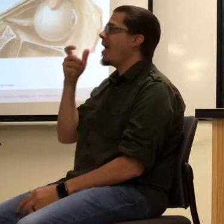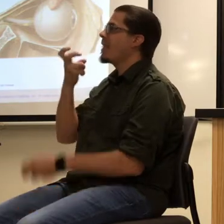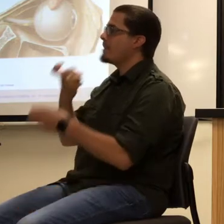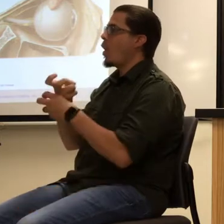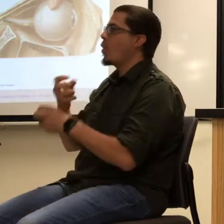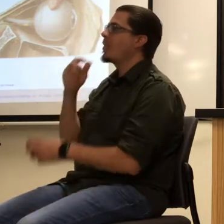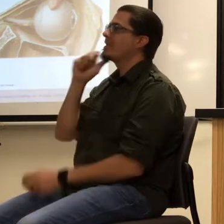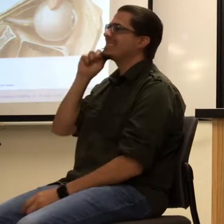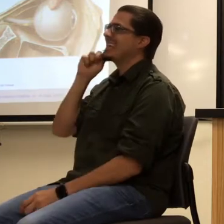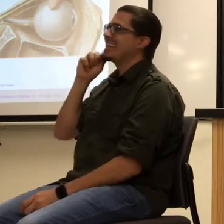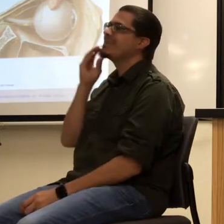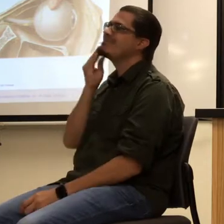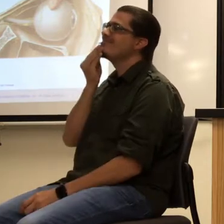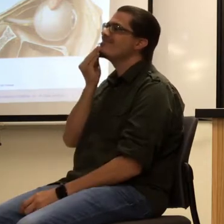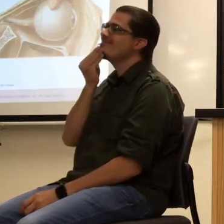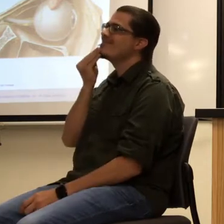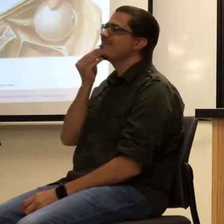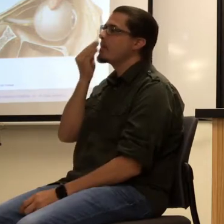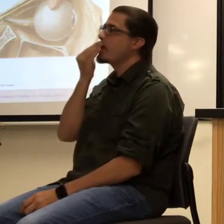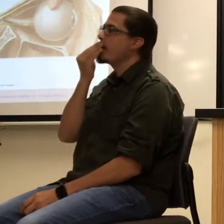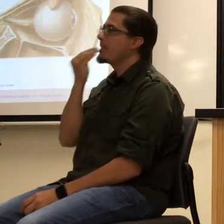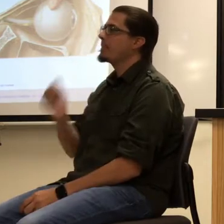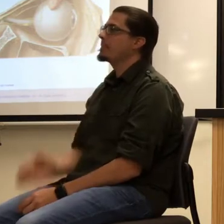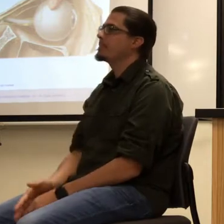So I want to show you,